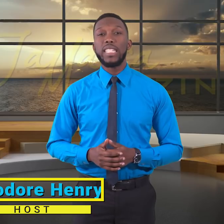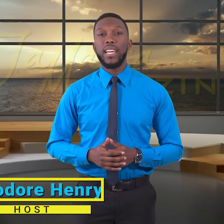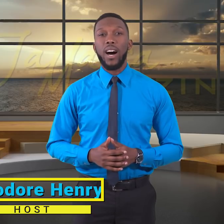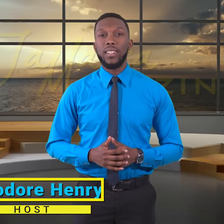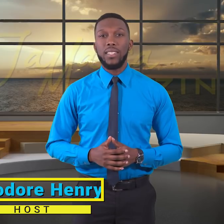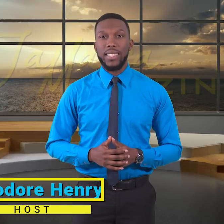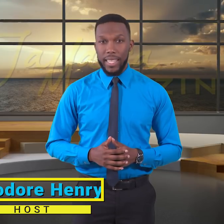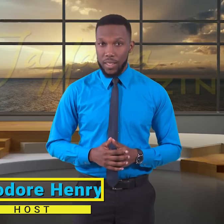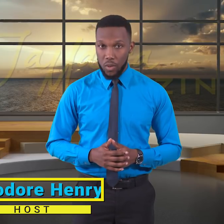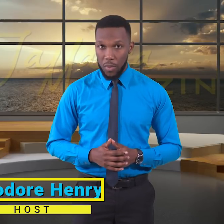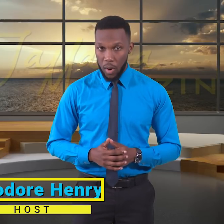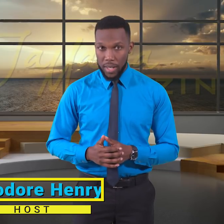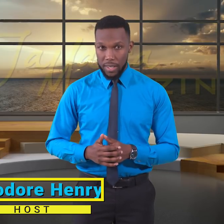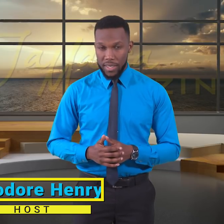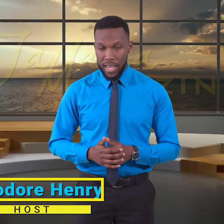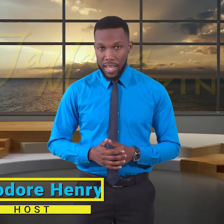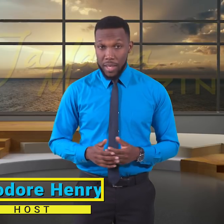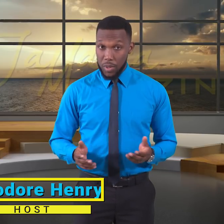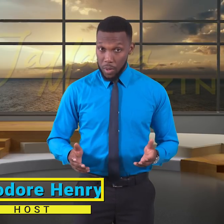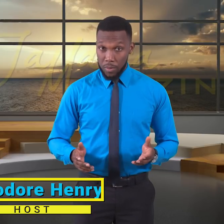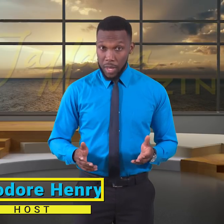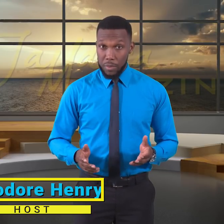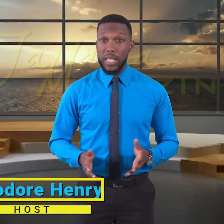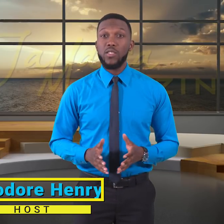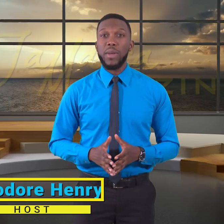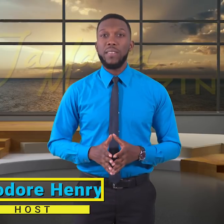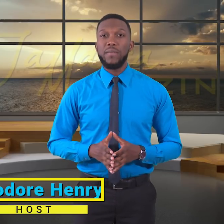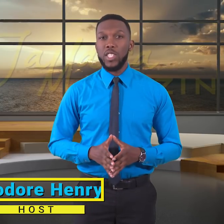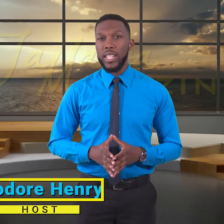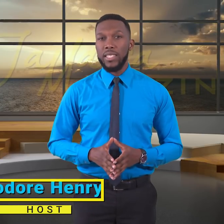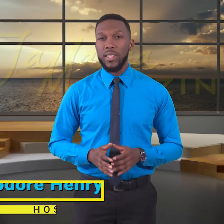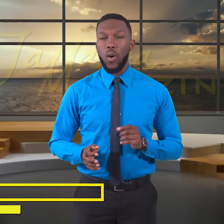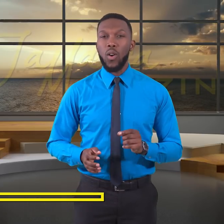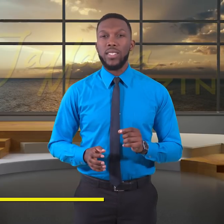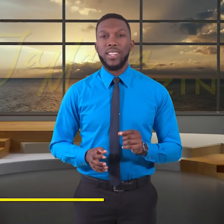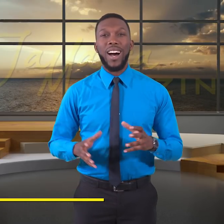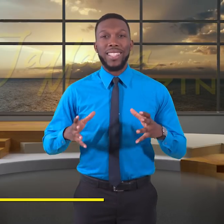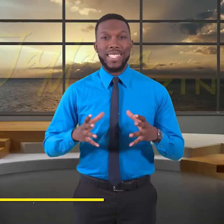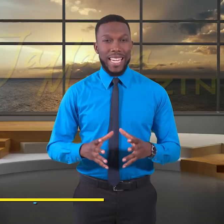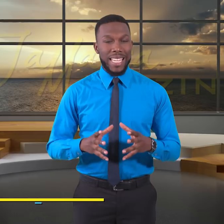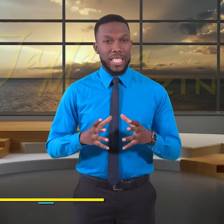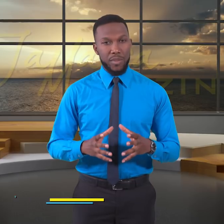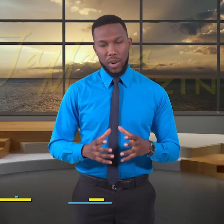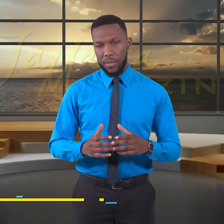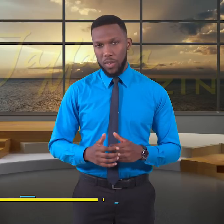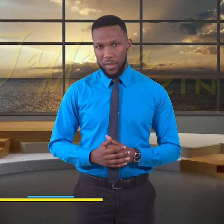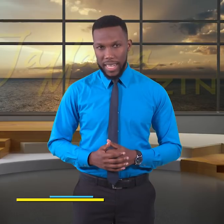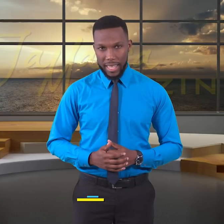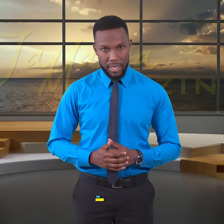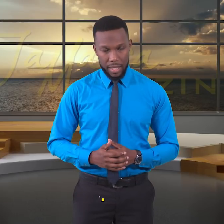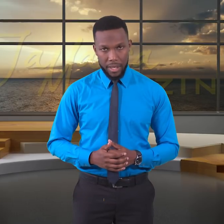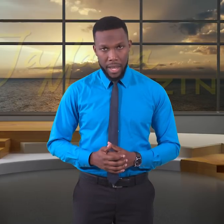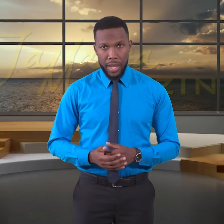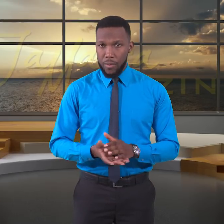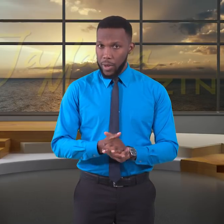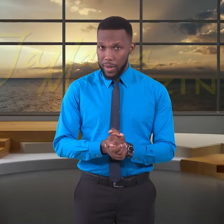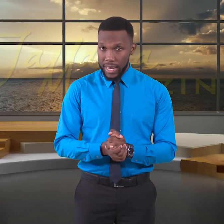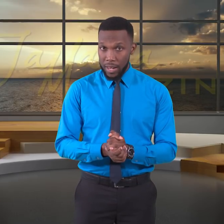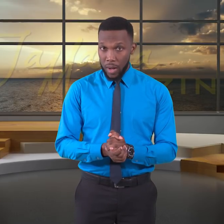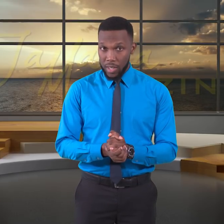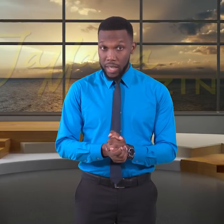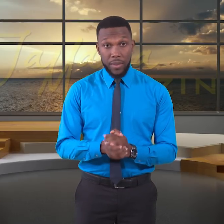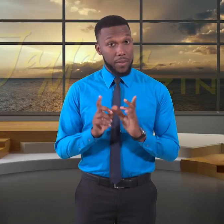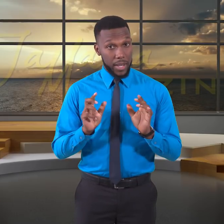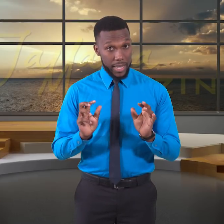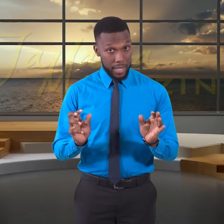still reeling under stay-at-home orders. So, please remain vigilant in order to contain the spread of COVID-19. Frequent